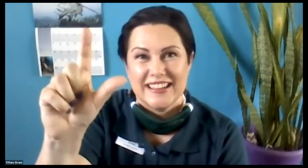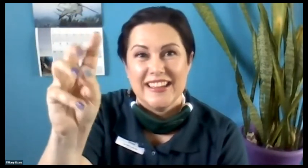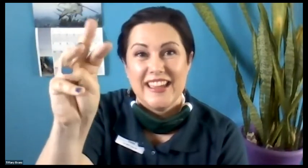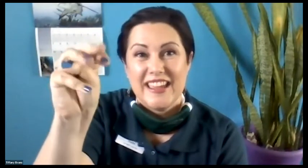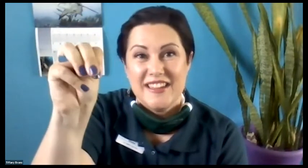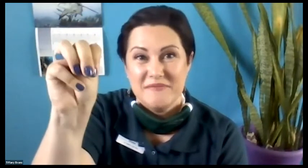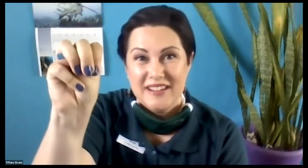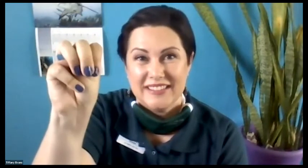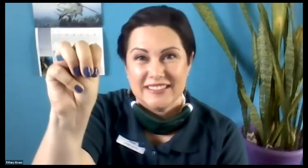M,